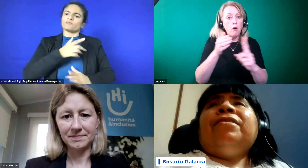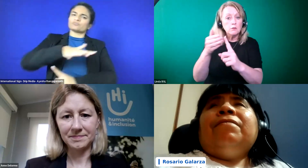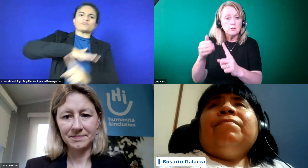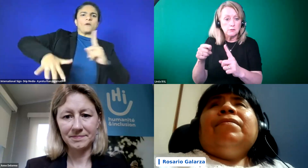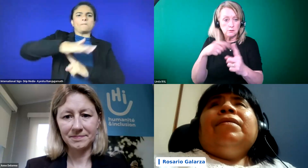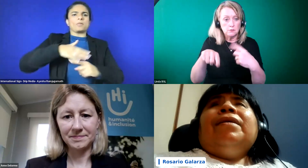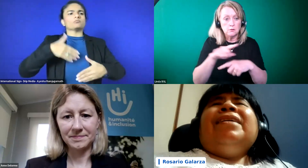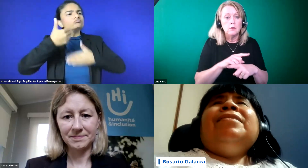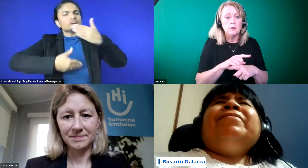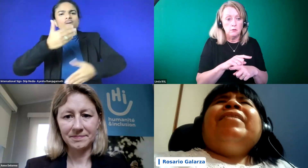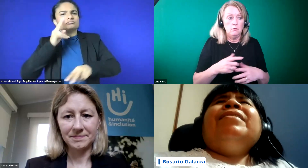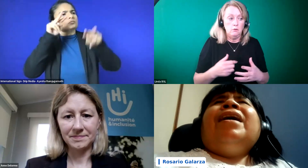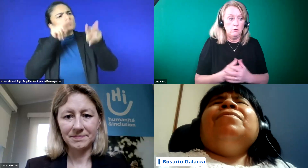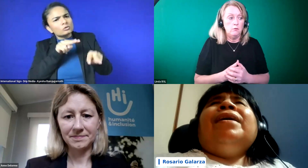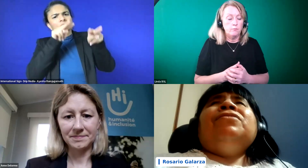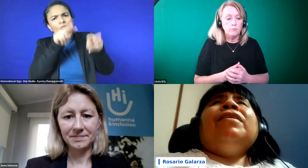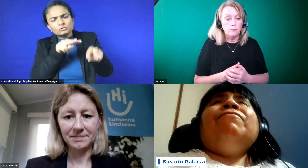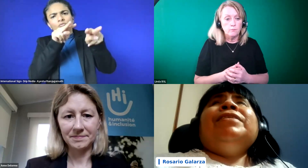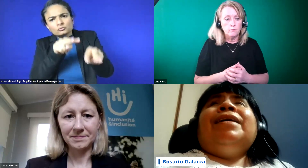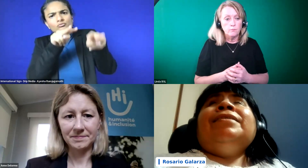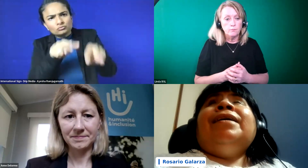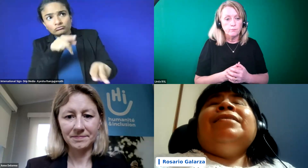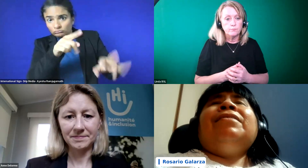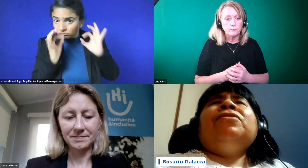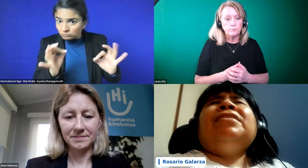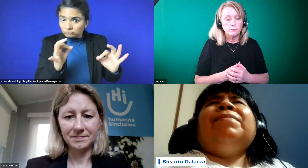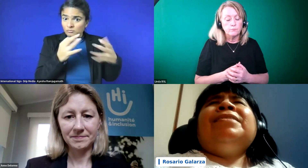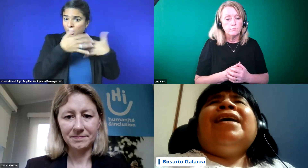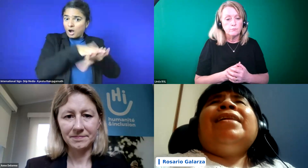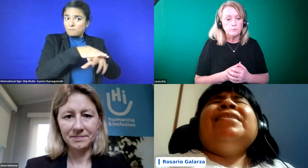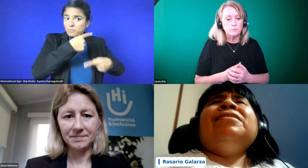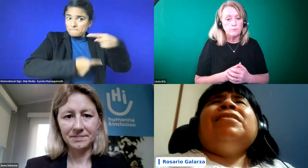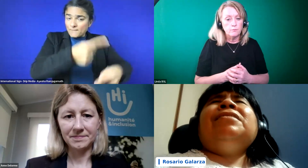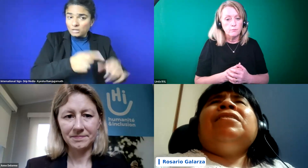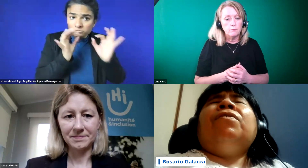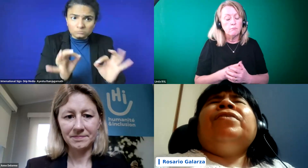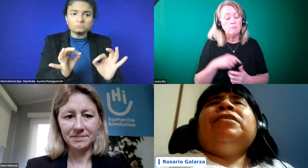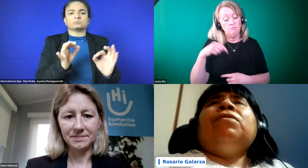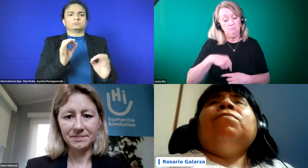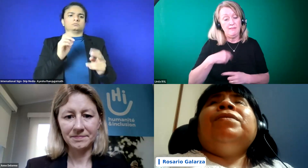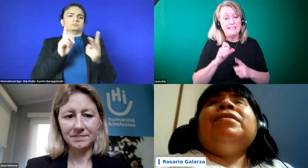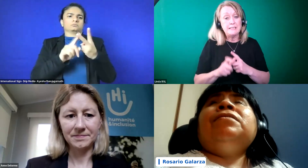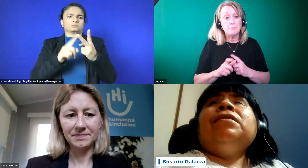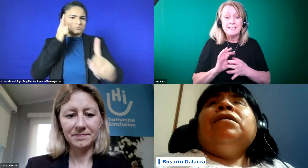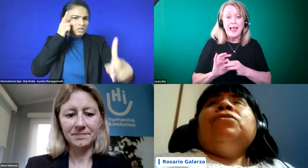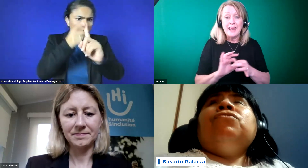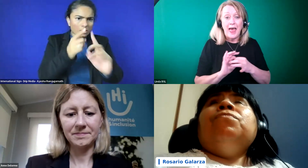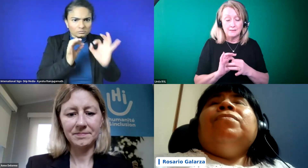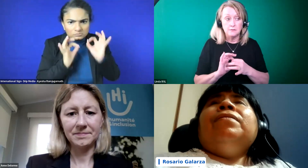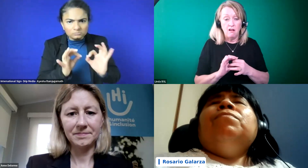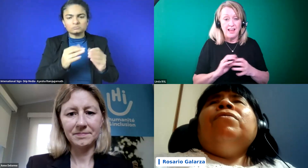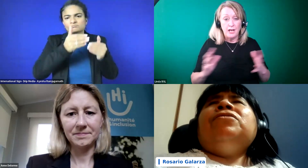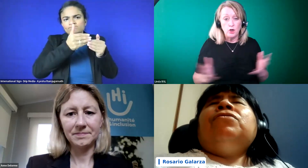SDG 3. In this regard, I would like to emphasize that International Disability Alliance is encouraging OPDs